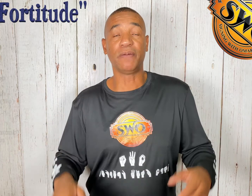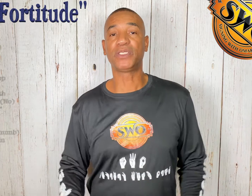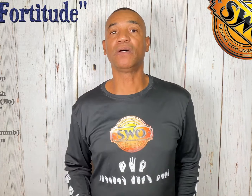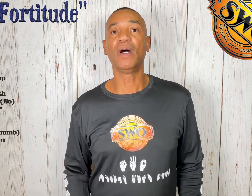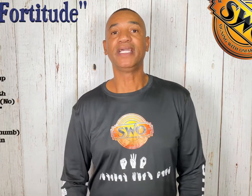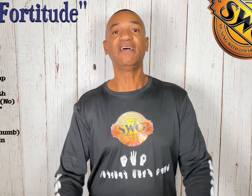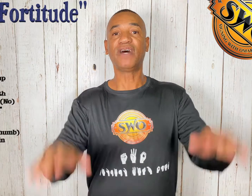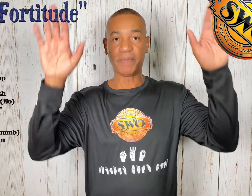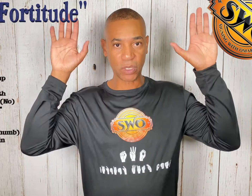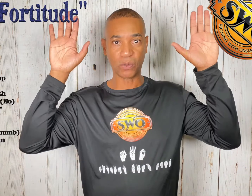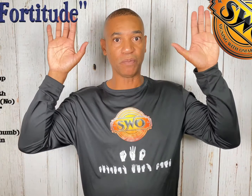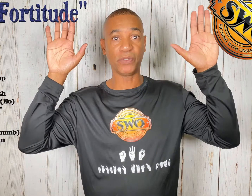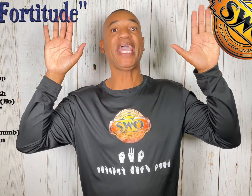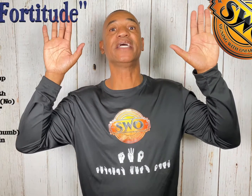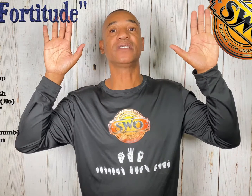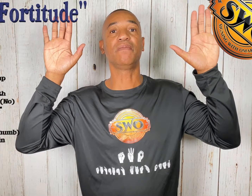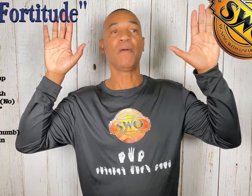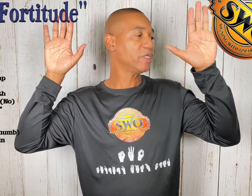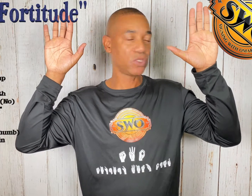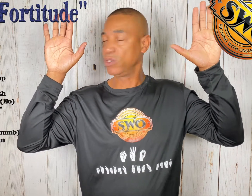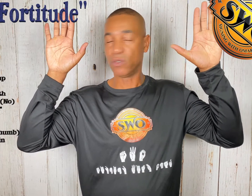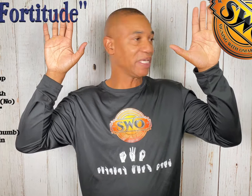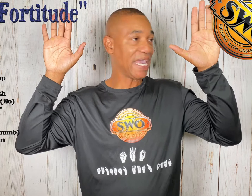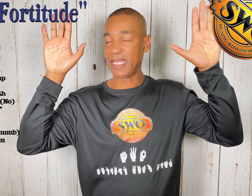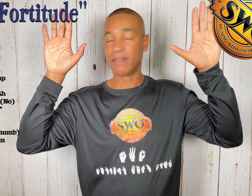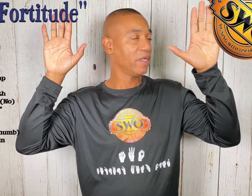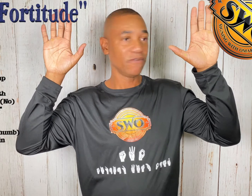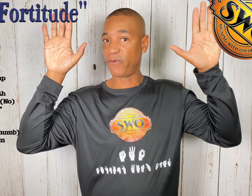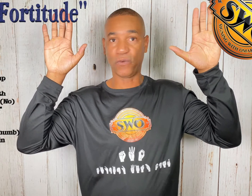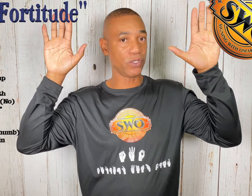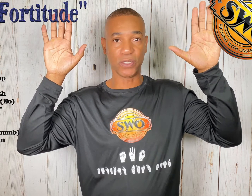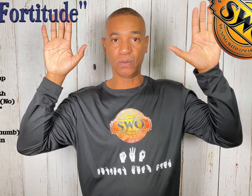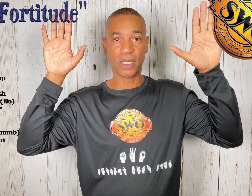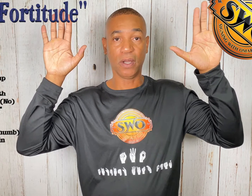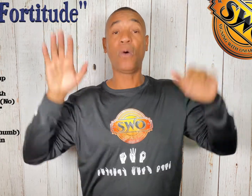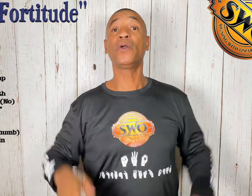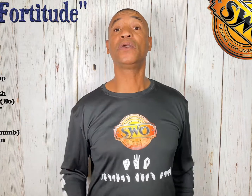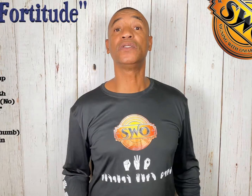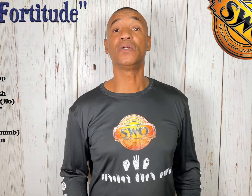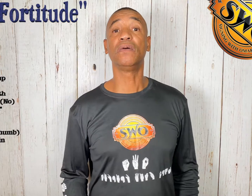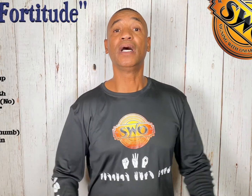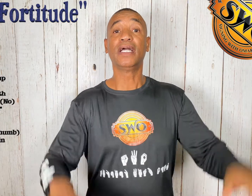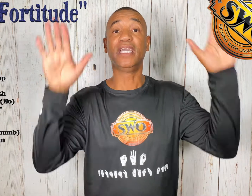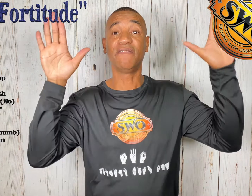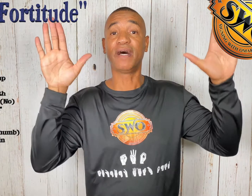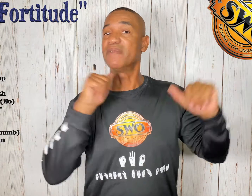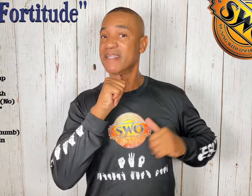So give up is holding both hands up, but you'll negate it for fortitude. Or you can do give up